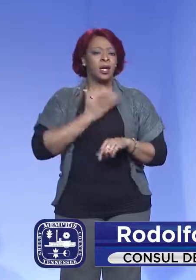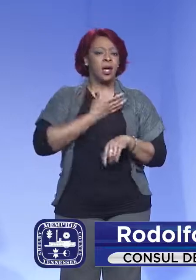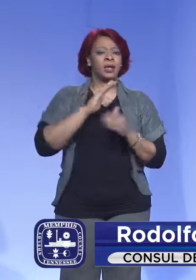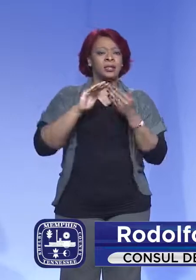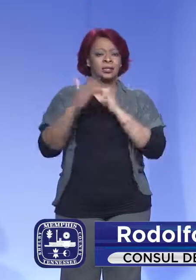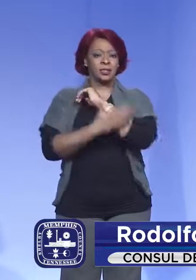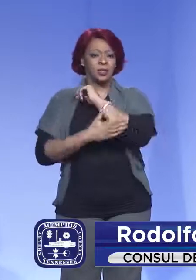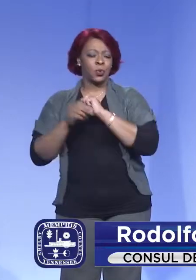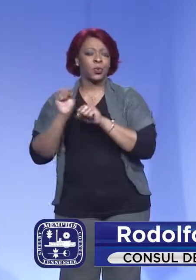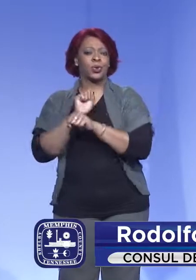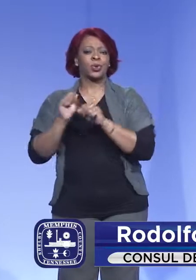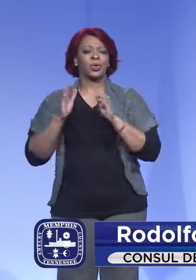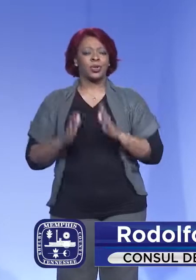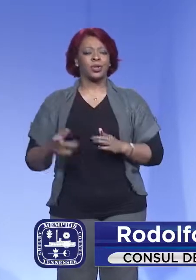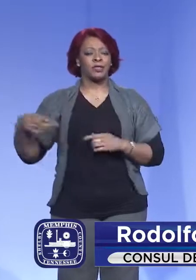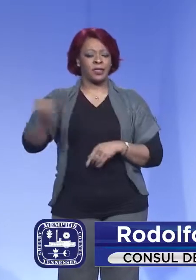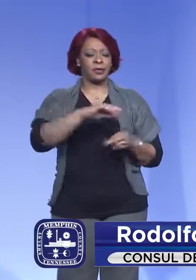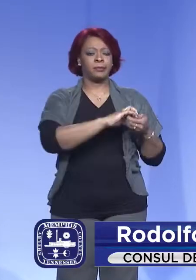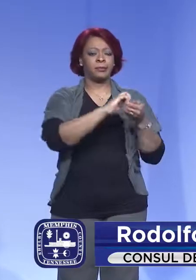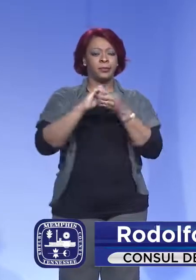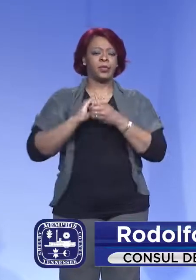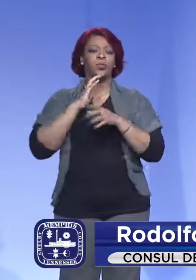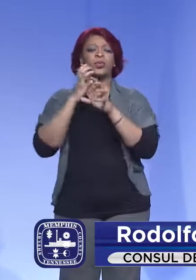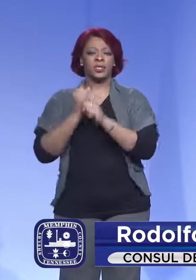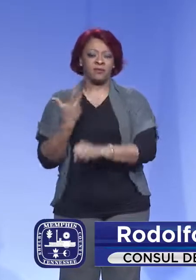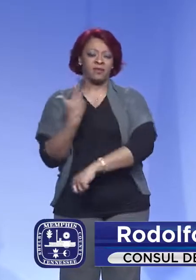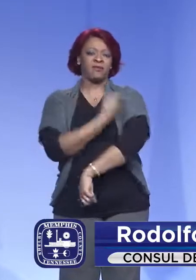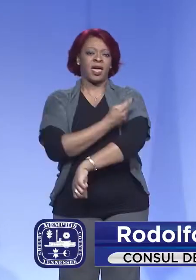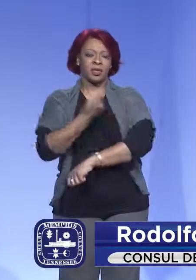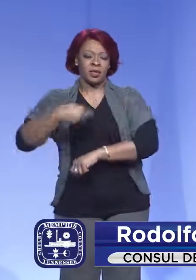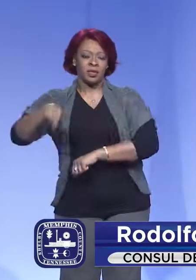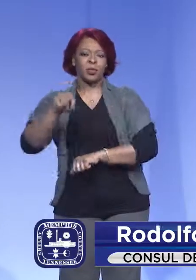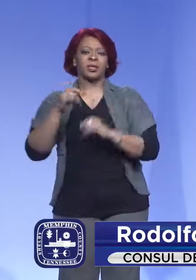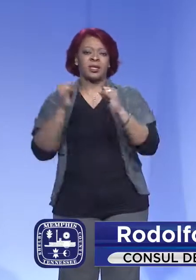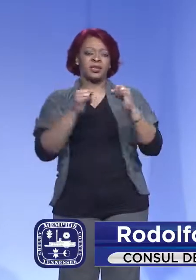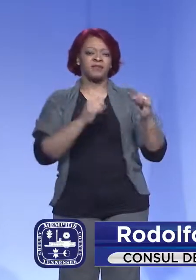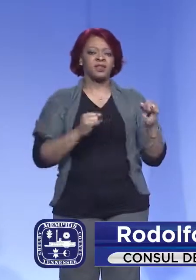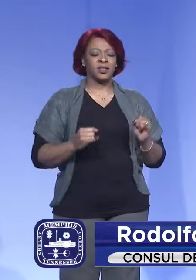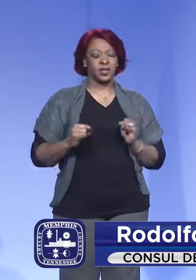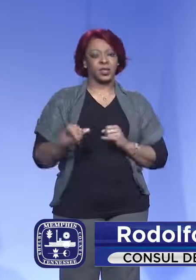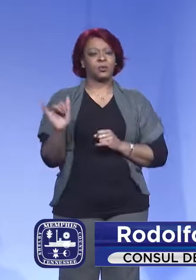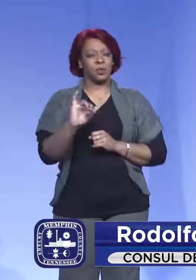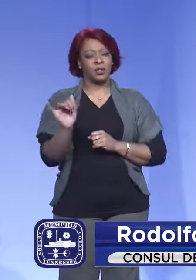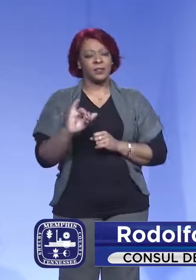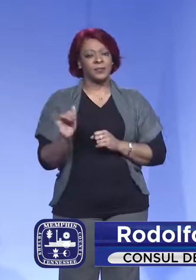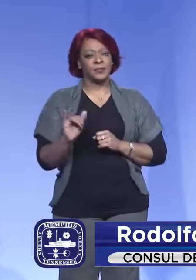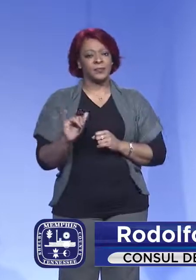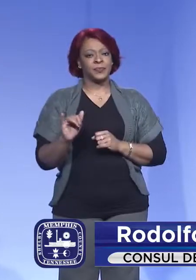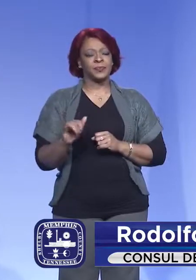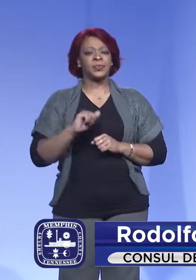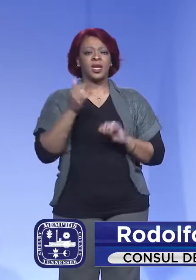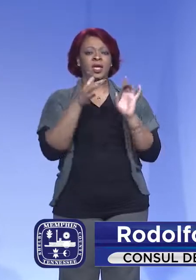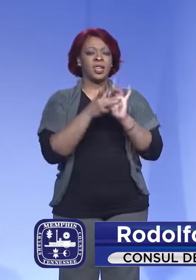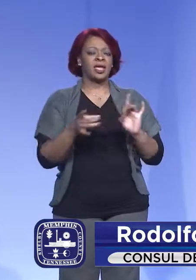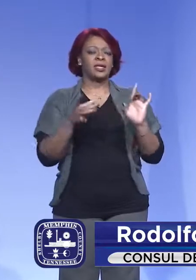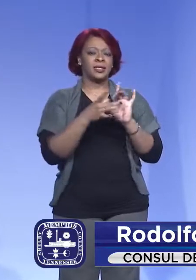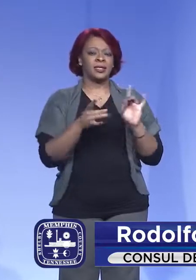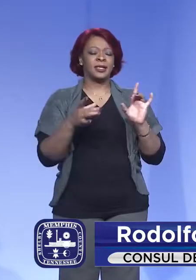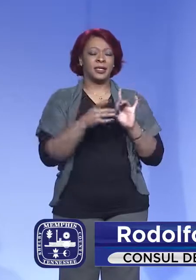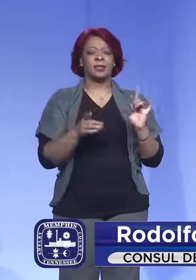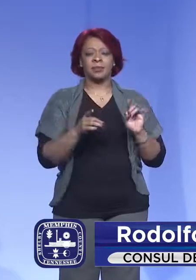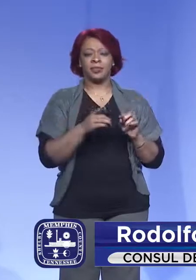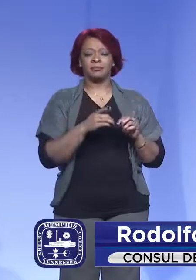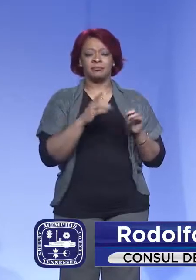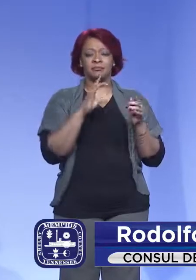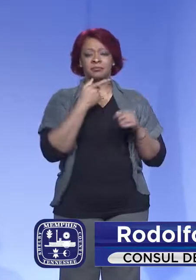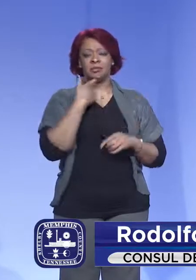workers, and they are going to receive the vaccination without any problem. There was another statement by another governor from Colorado who